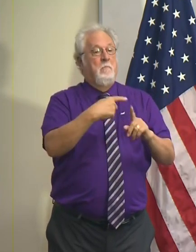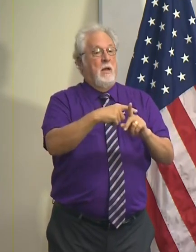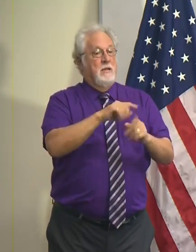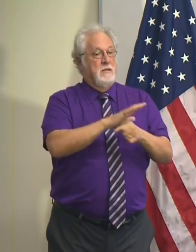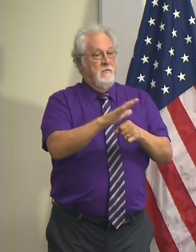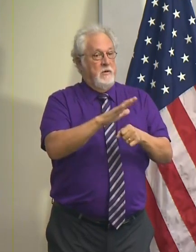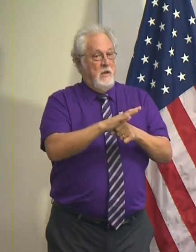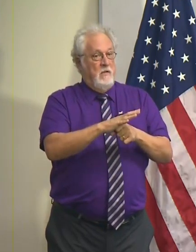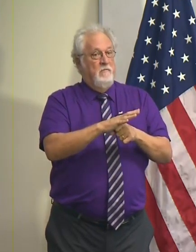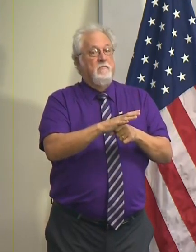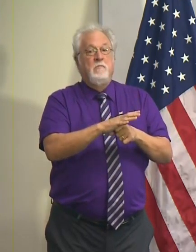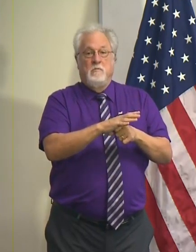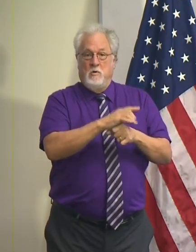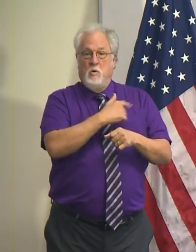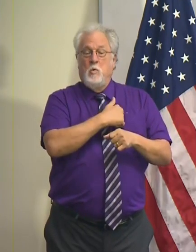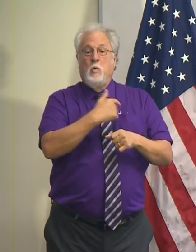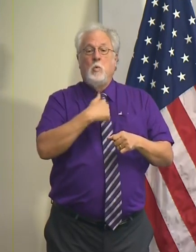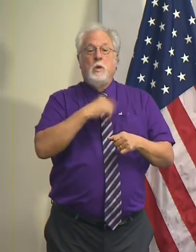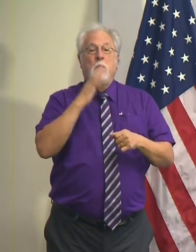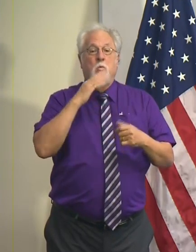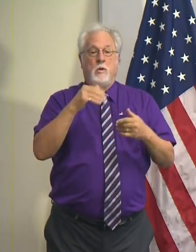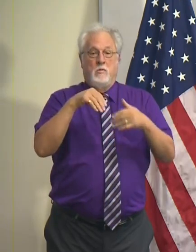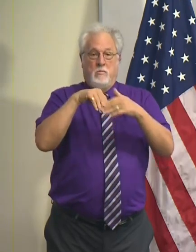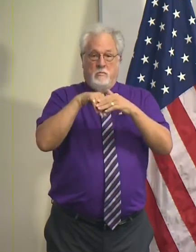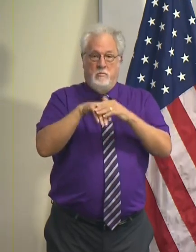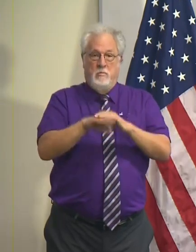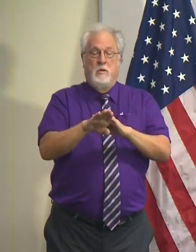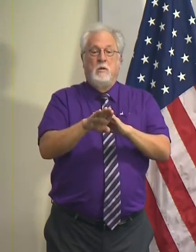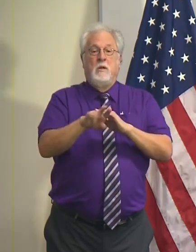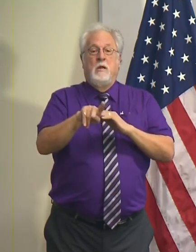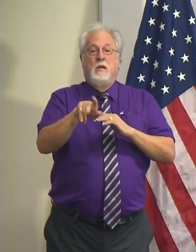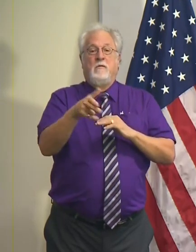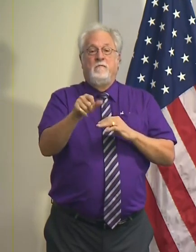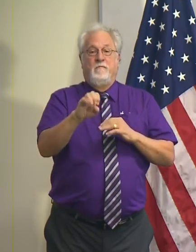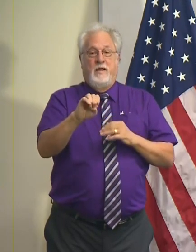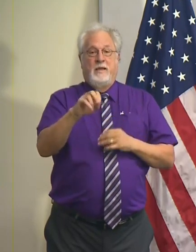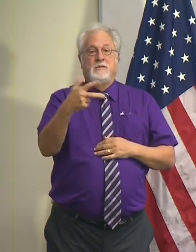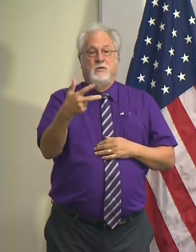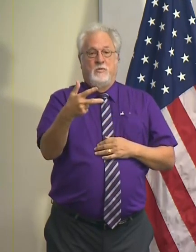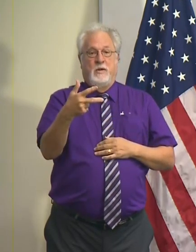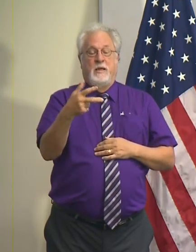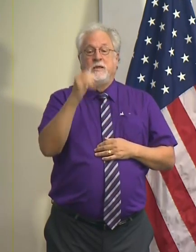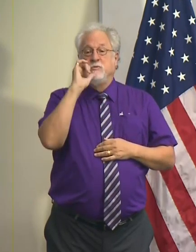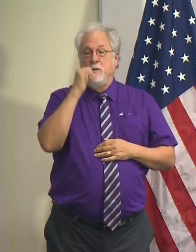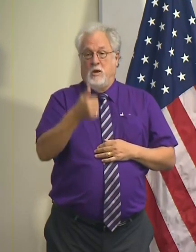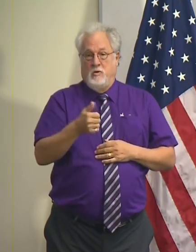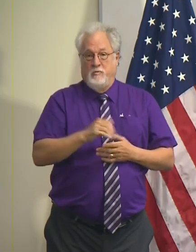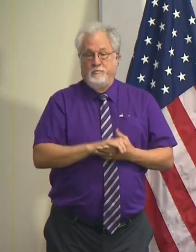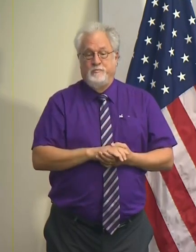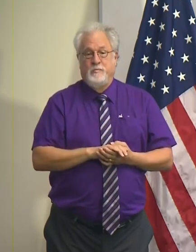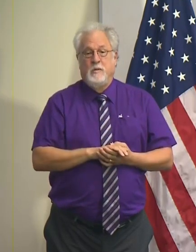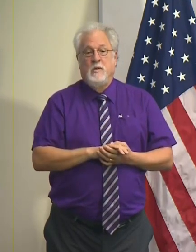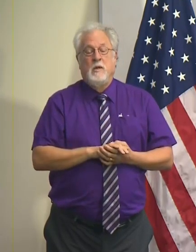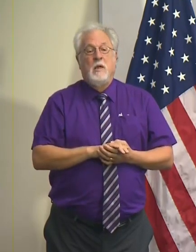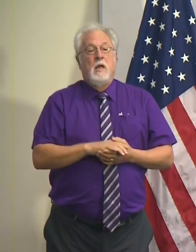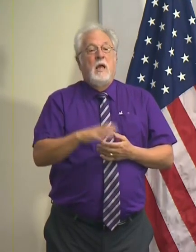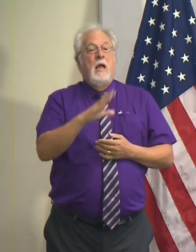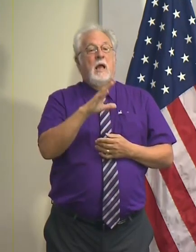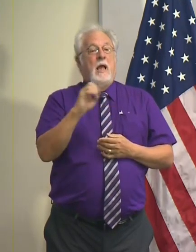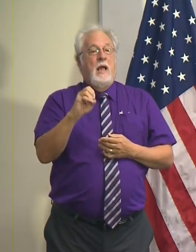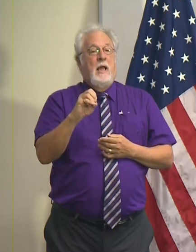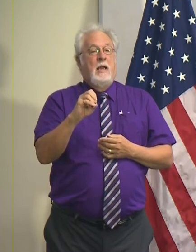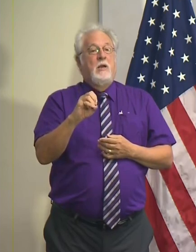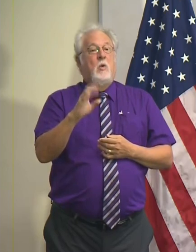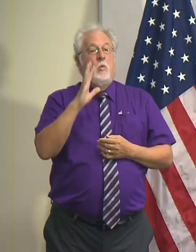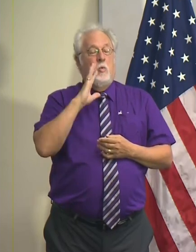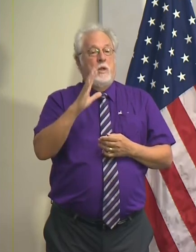enough that we will be going into Phase 3 tomorrow, and